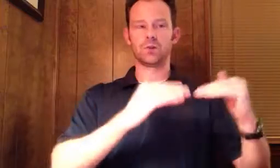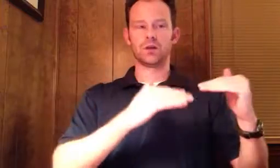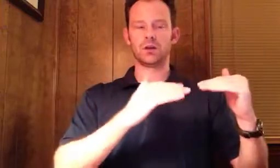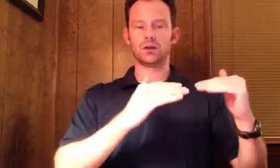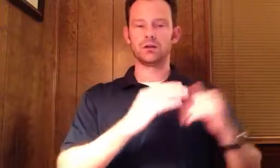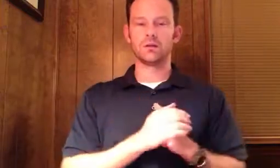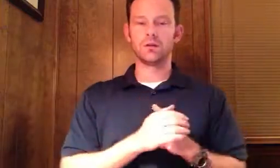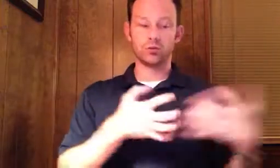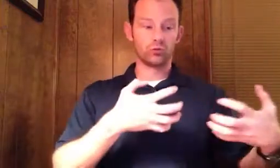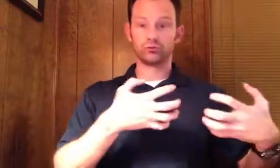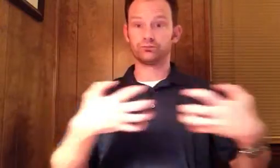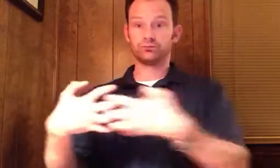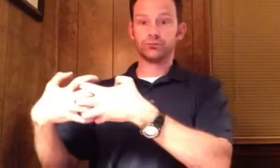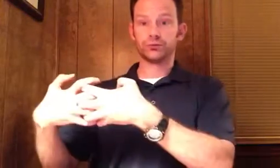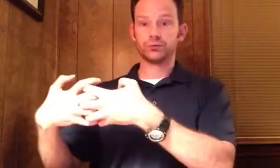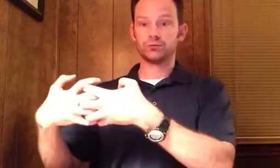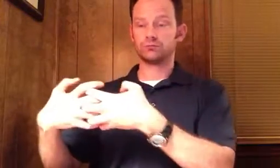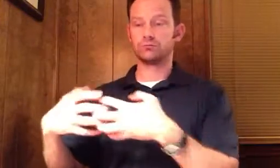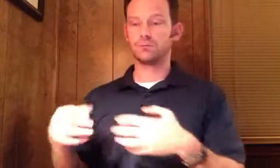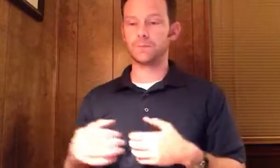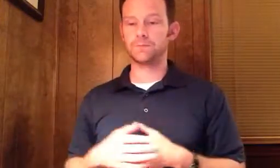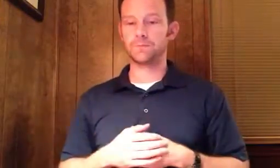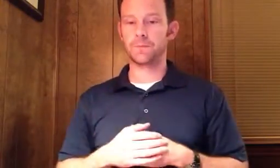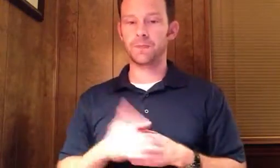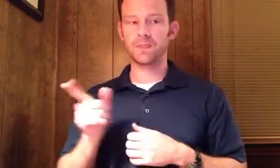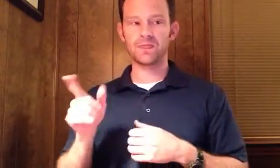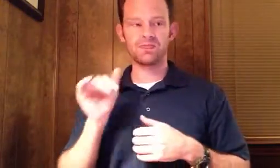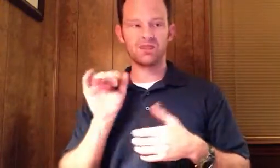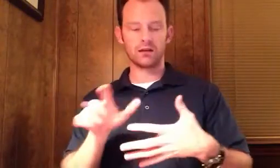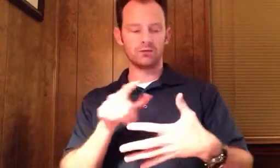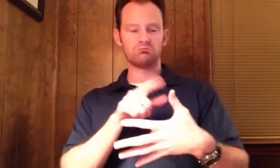compounds. That's generally what a simple synthesis reaction is.